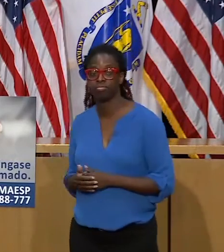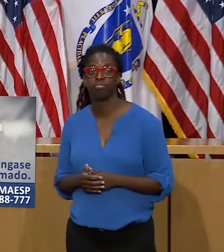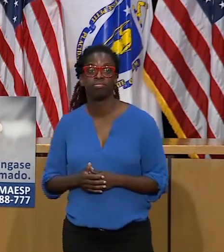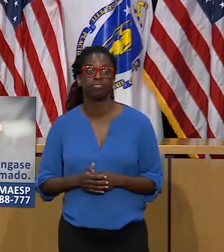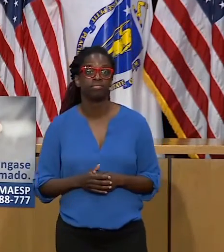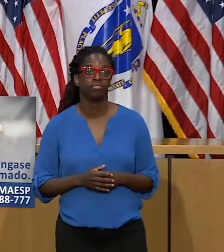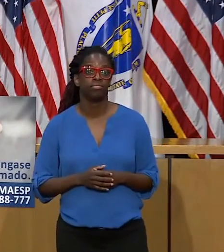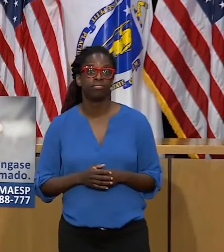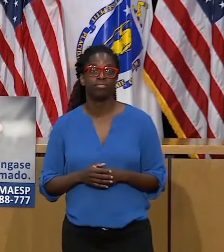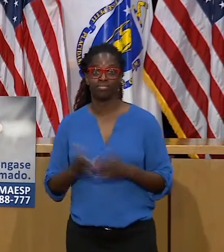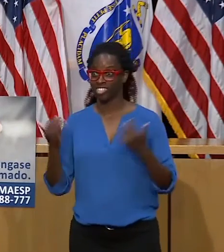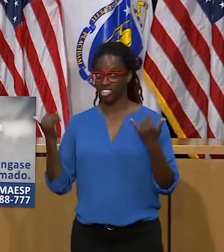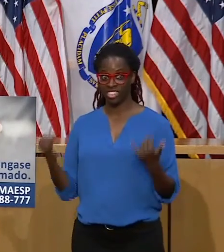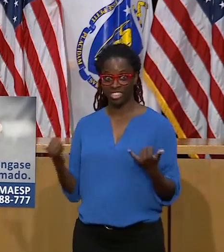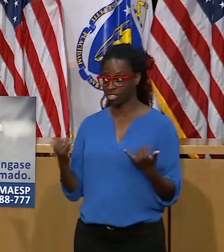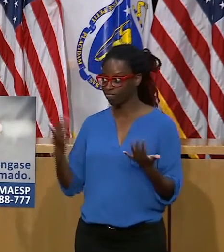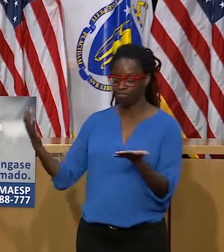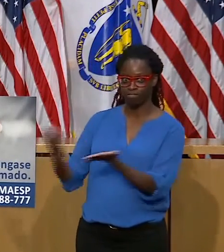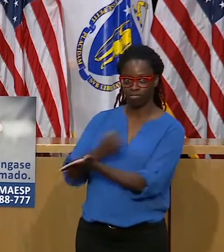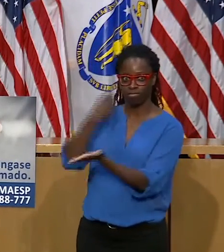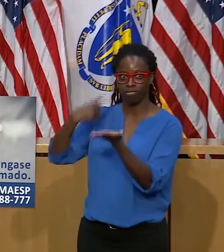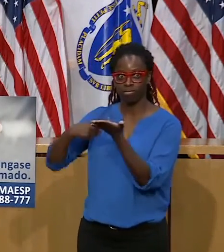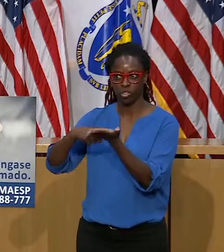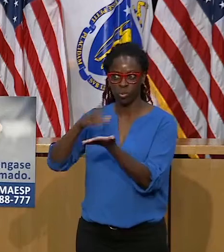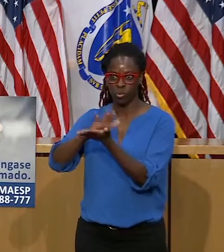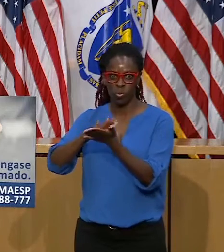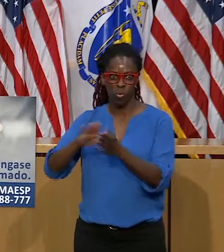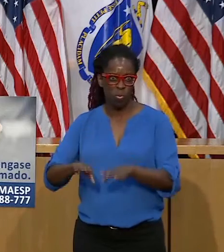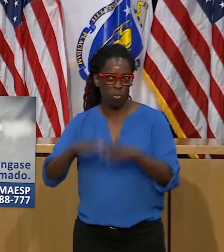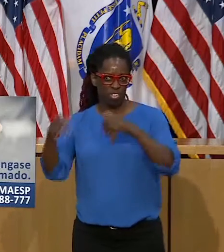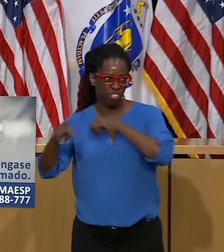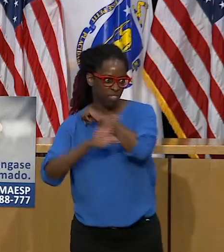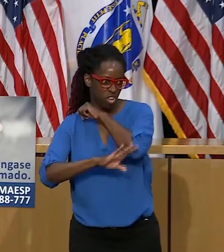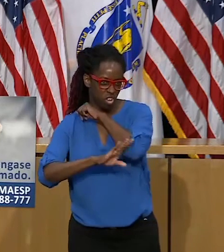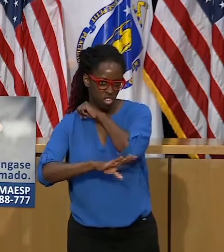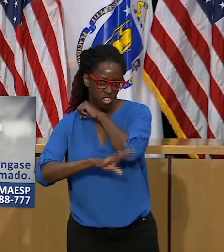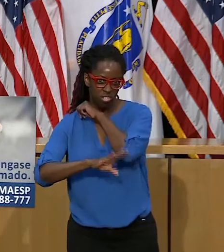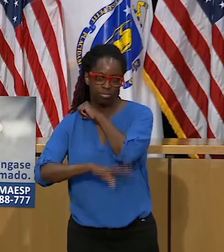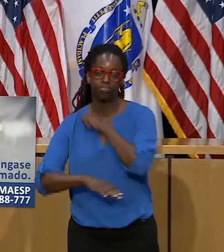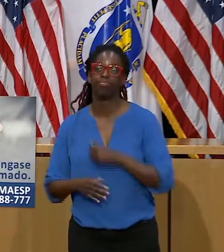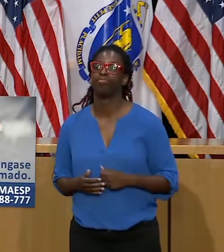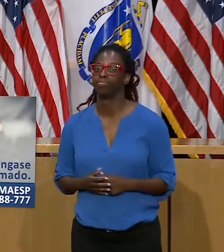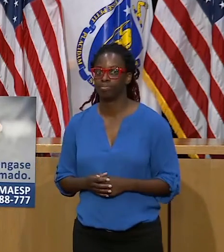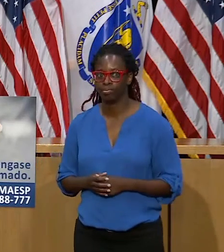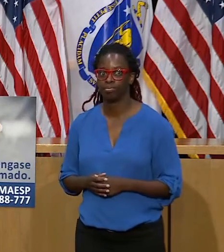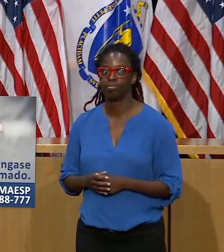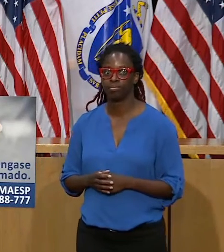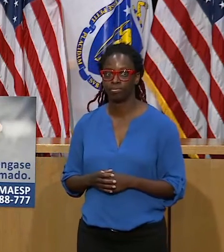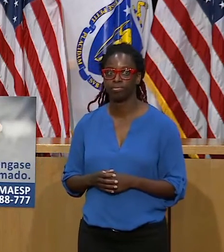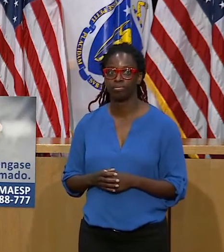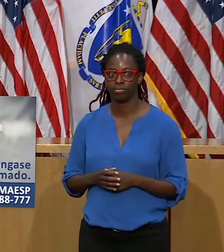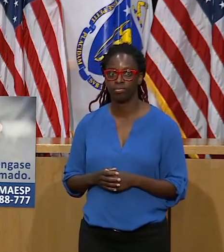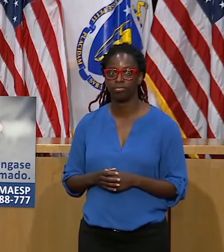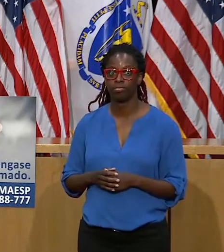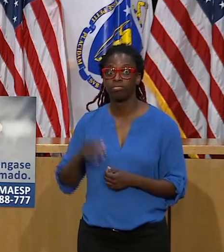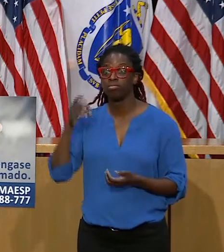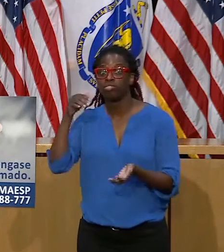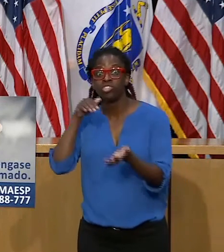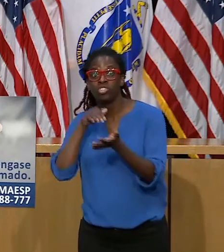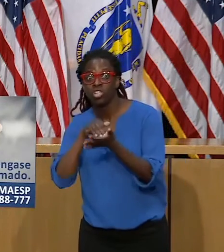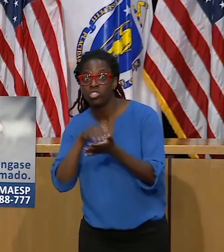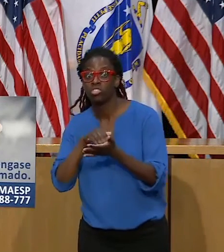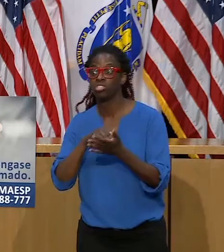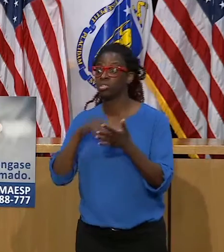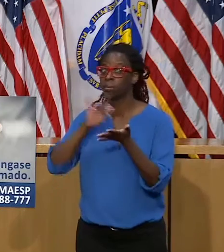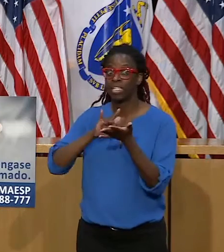for schools to safely reopen in the fall. In developing the back-to-school plans, the department and our administration considered not